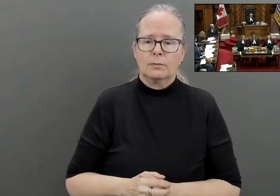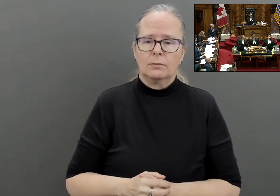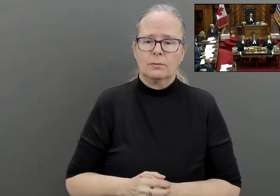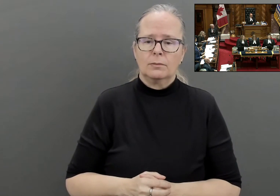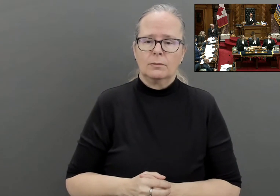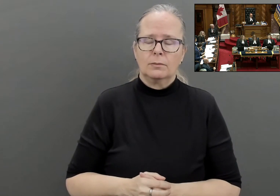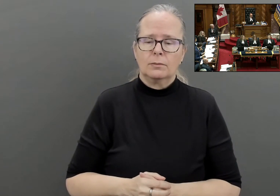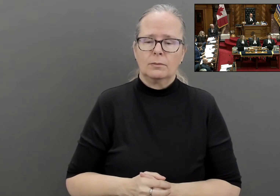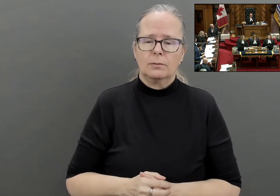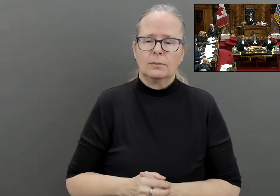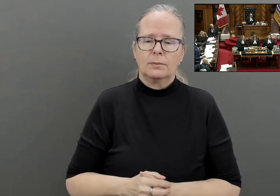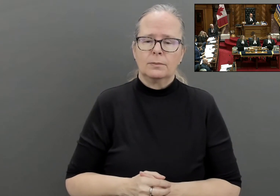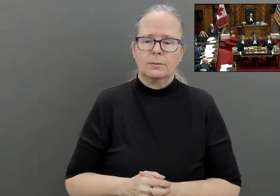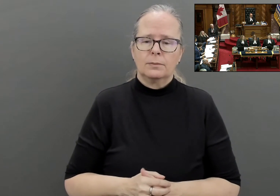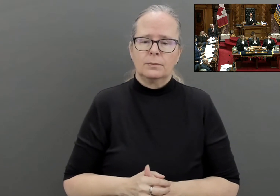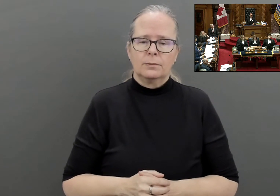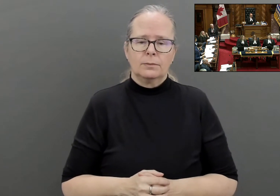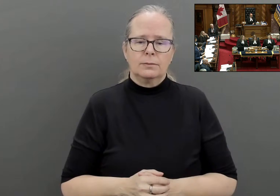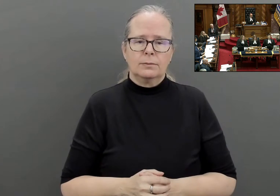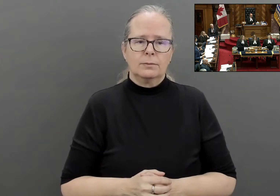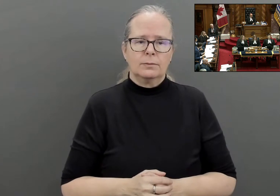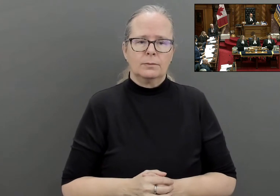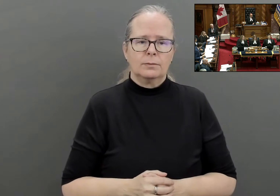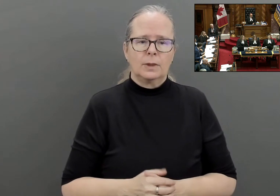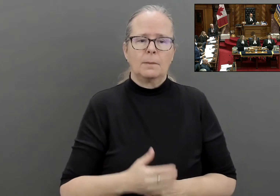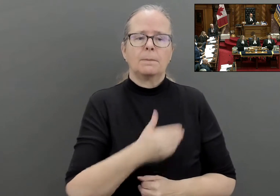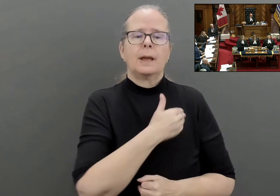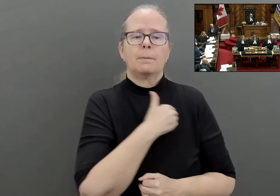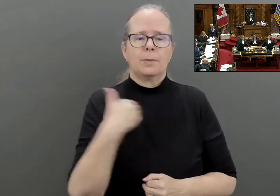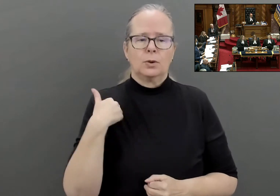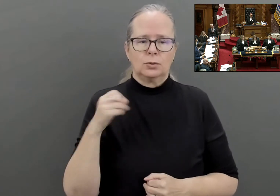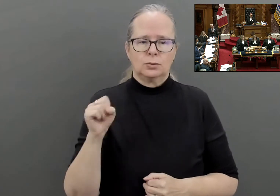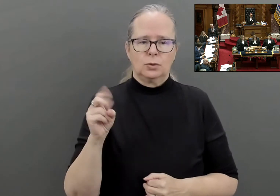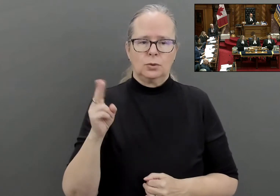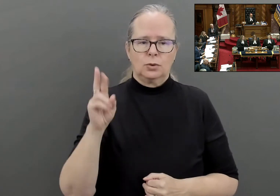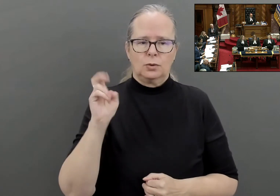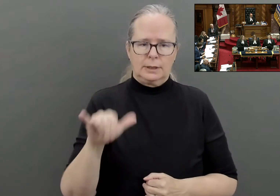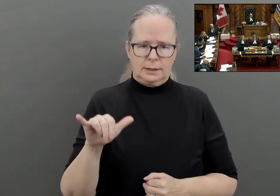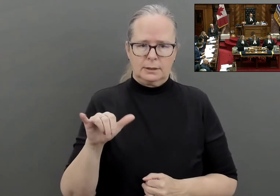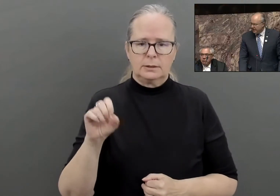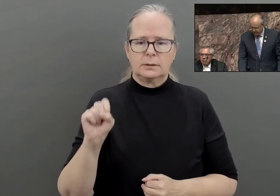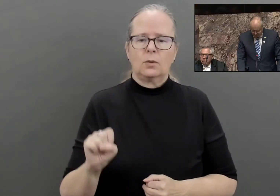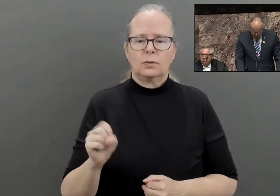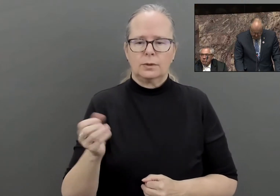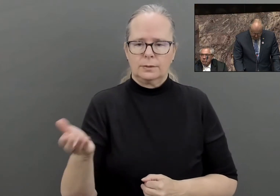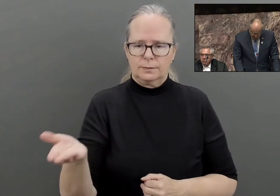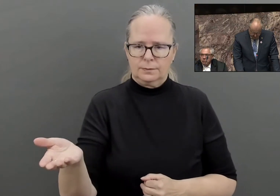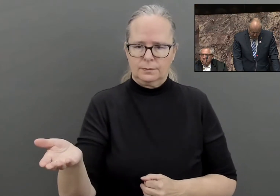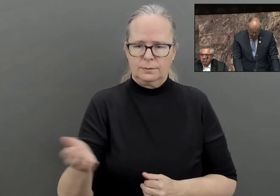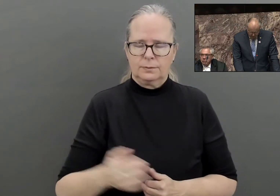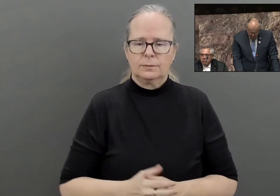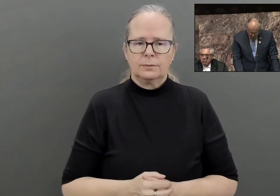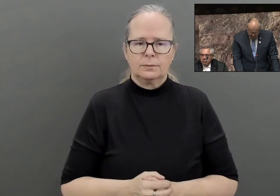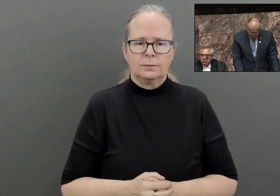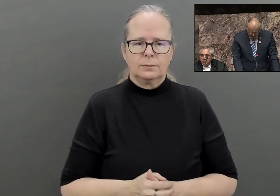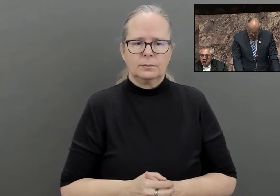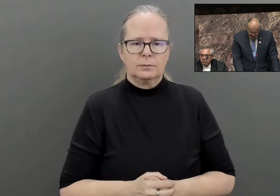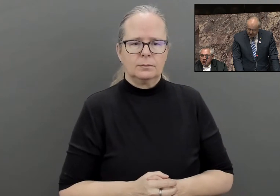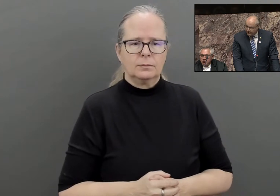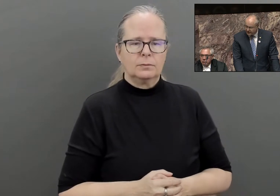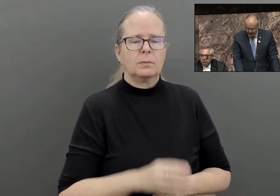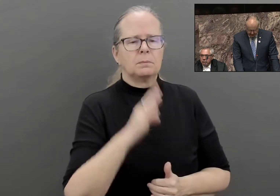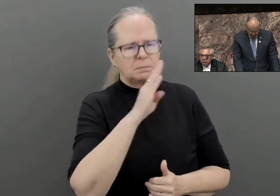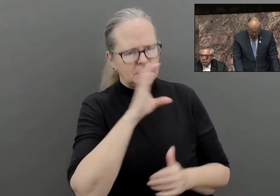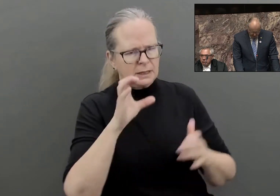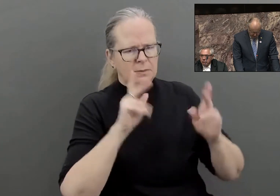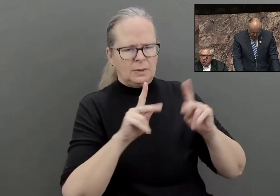Member of Surrey South. Mr. Speaker, British Columbians depend on transit, but Schwartz Bay ferry customers who use transit continue